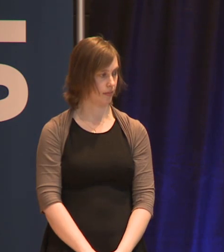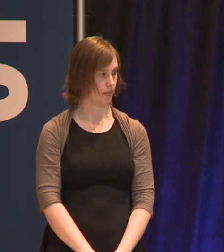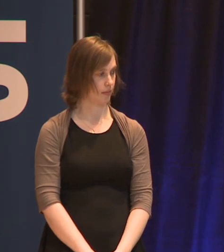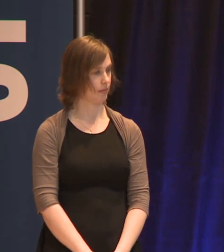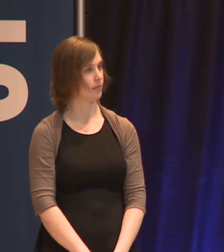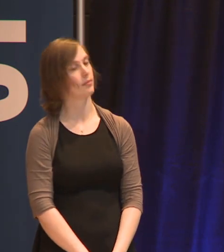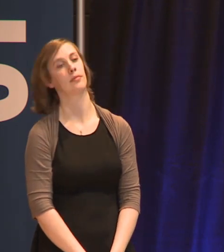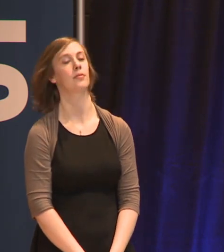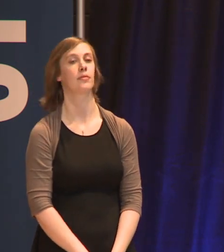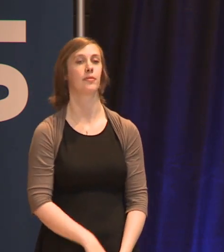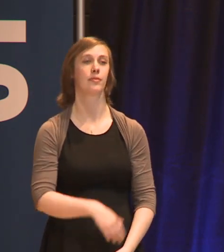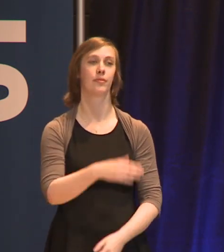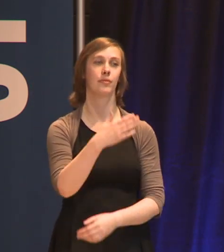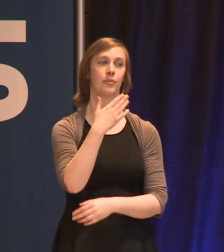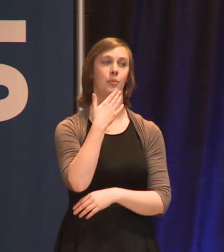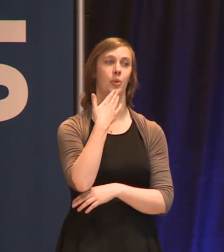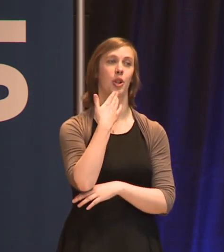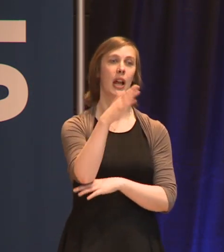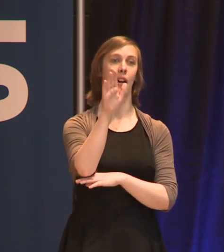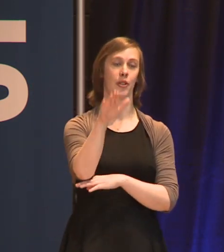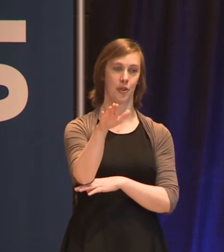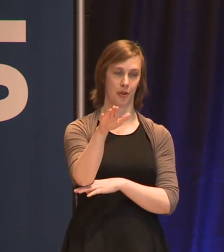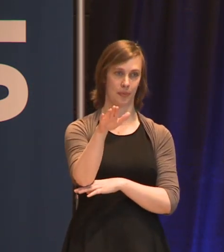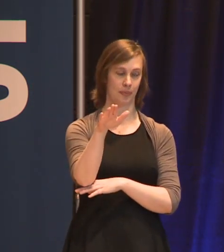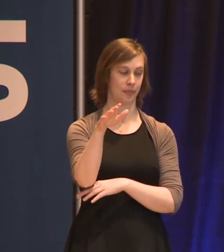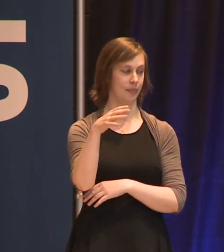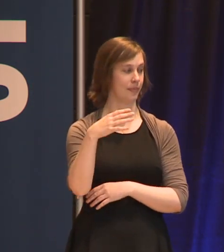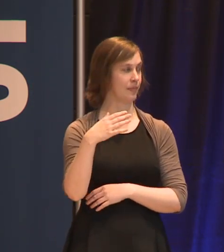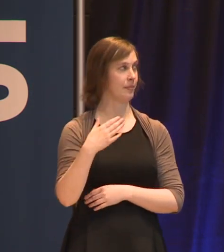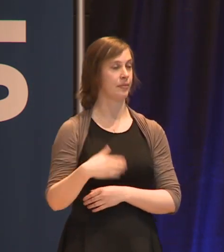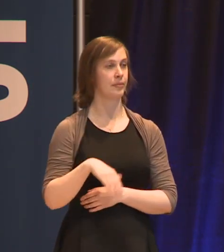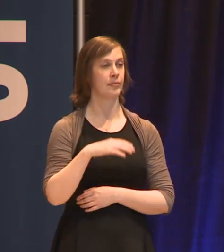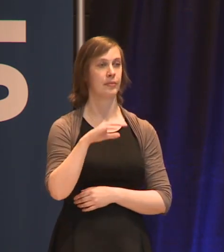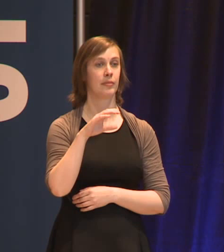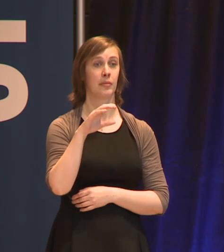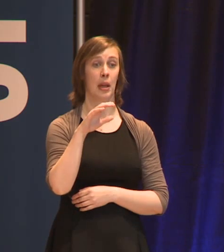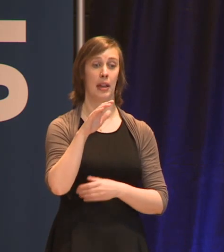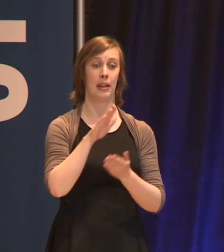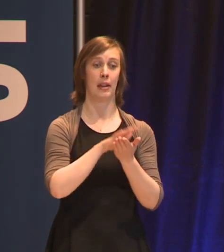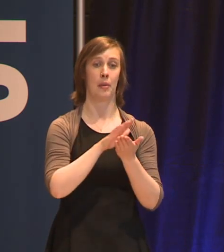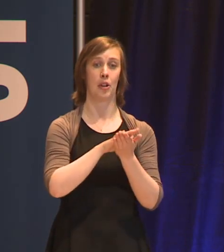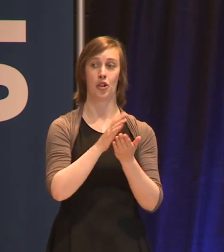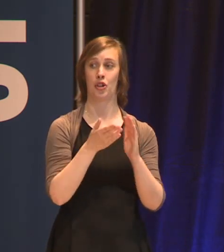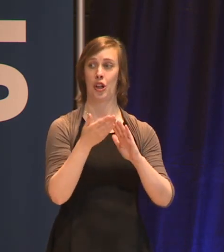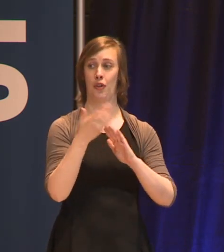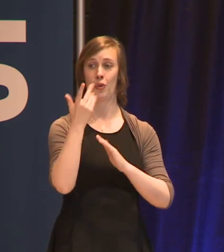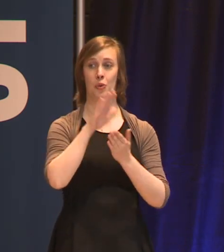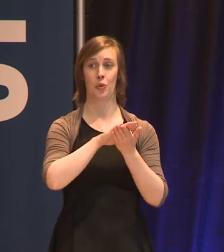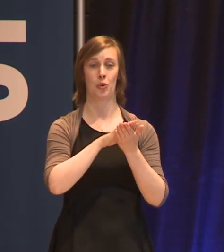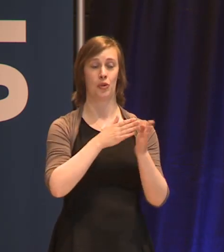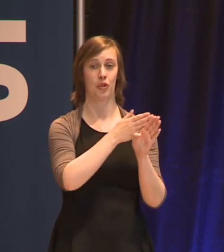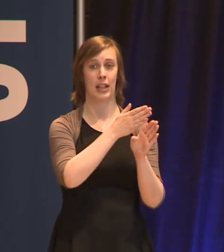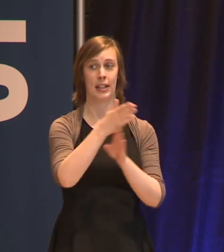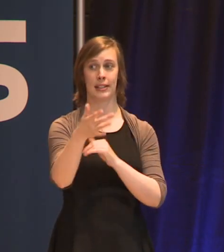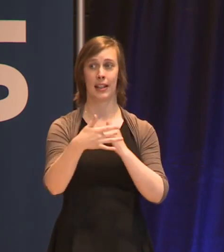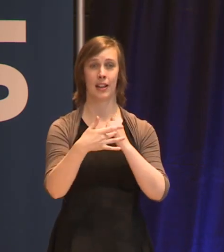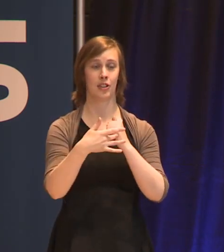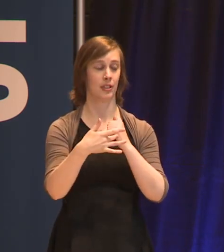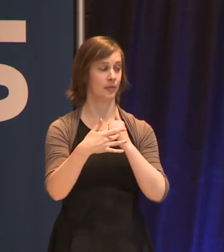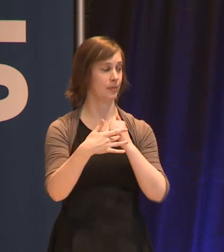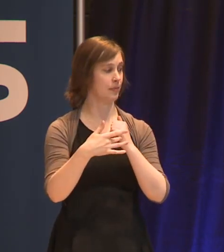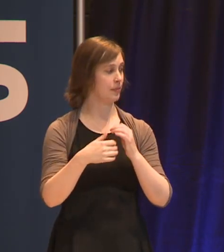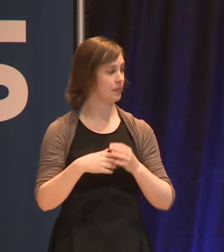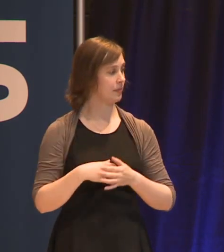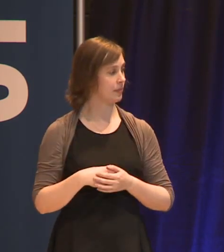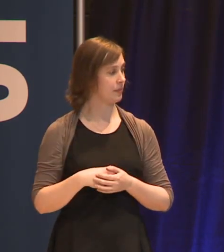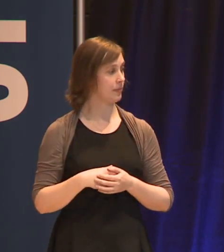Good afternoon. I'm Blair Lipsett, the Academic Chair for the School of Trades and Technology. We will now present the